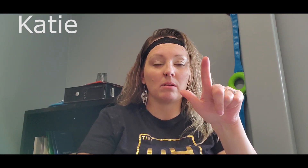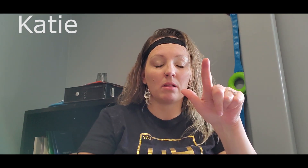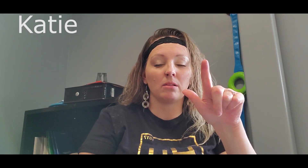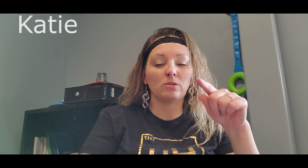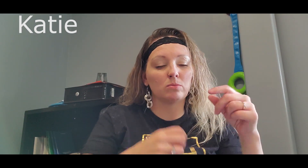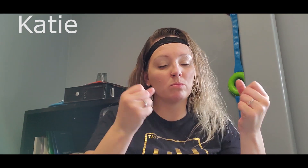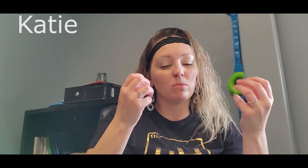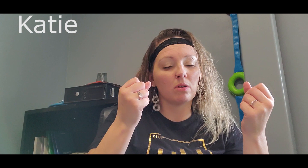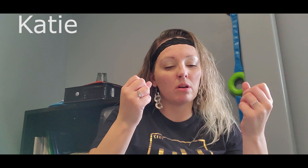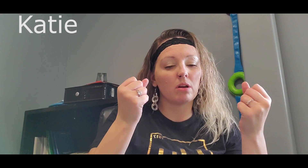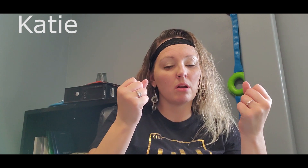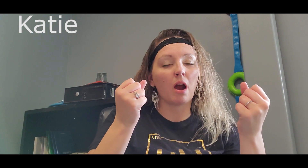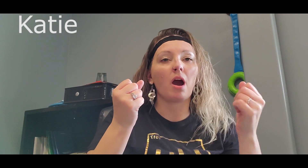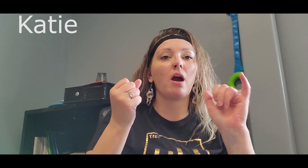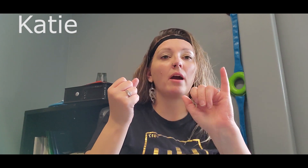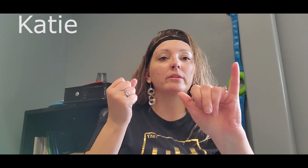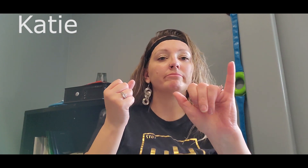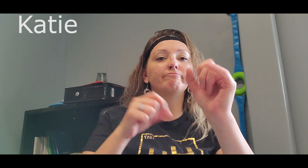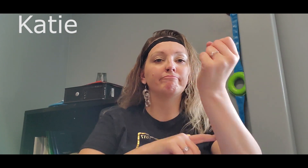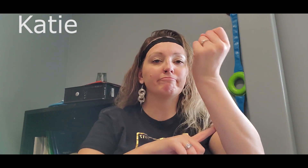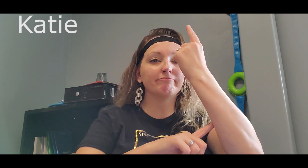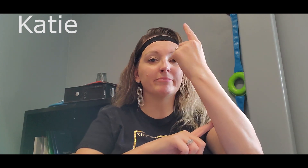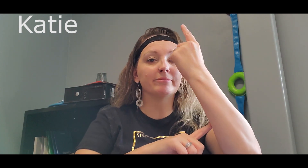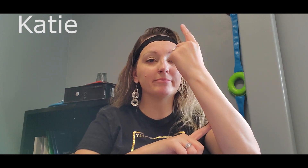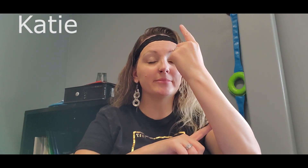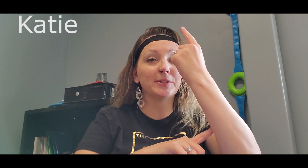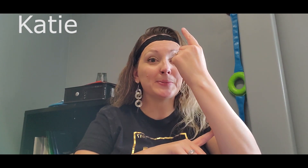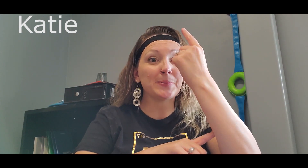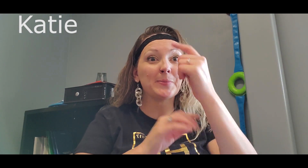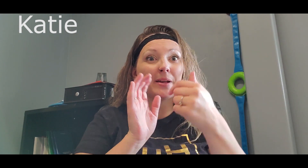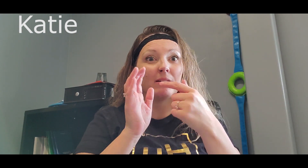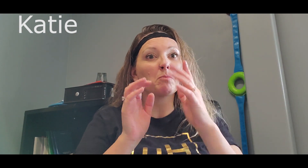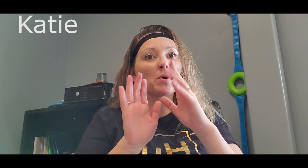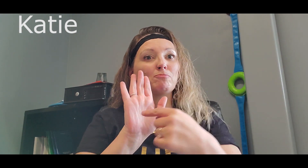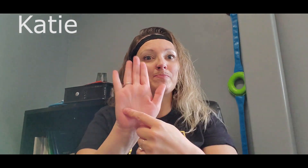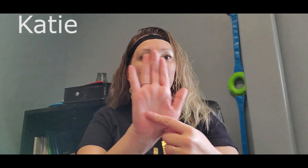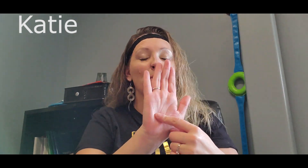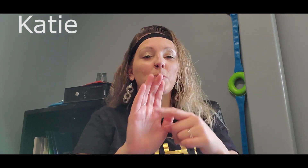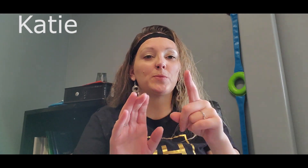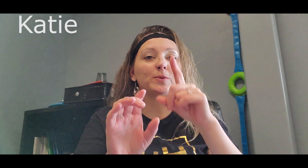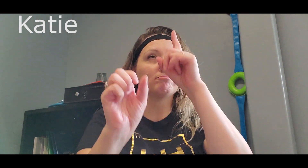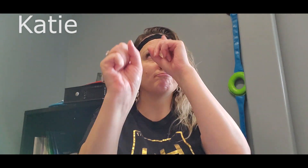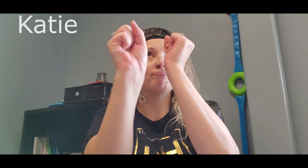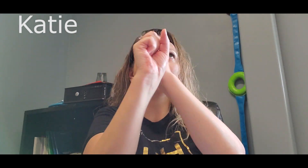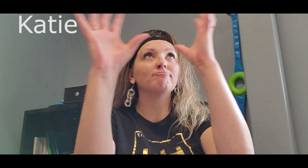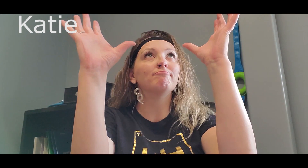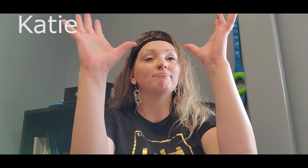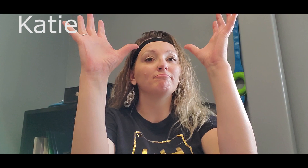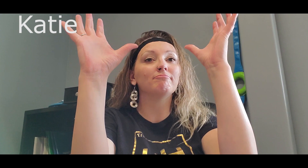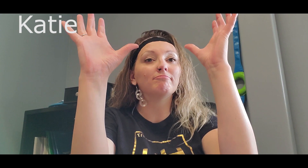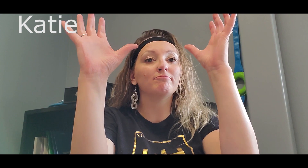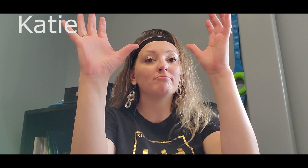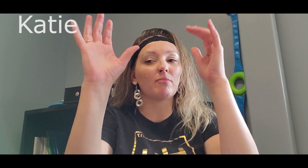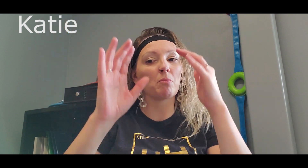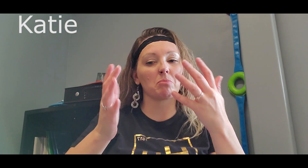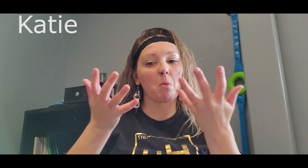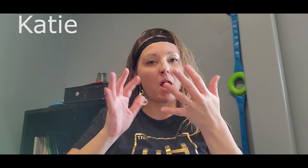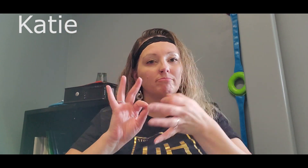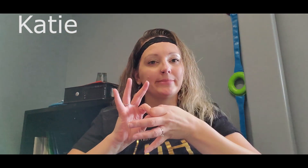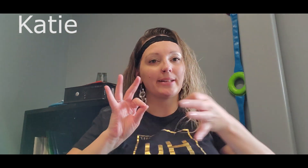it to ASL and think, what would I sign? Then you'll have a clear understanding. We'll show you how you can visualize the concept within